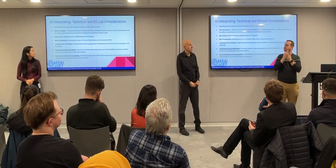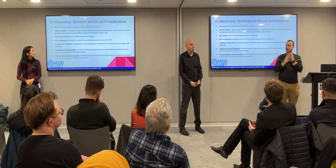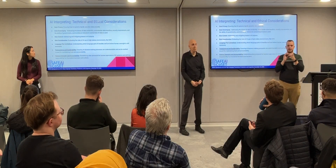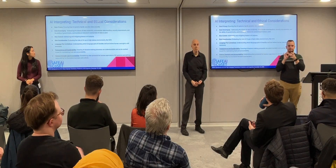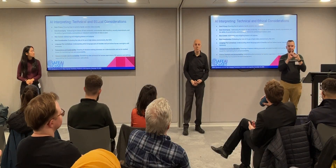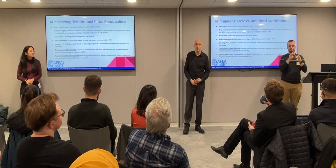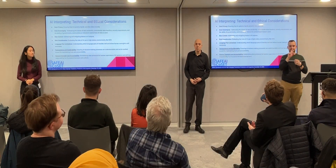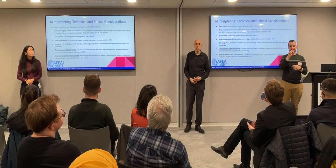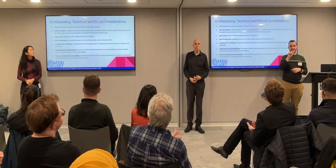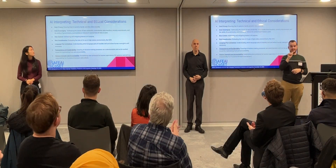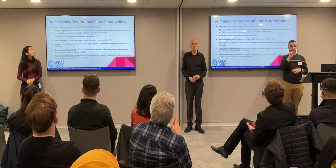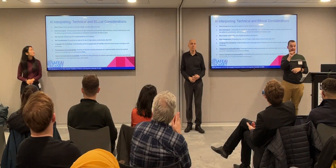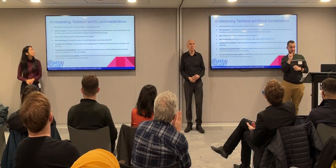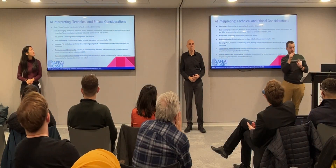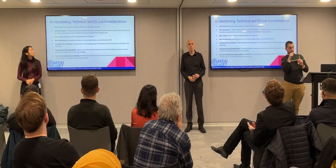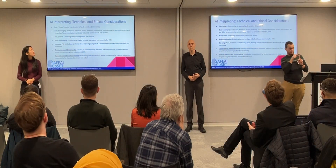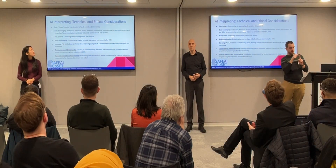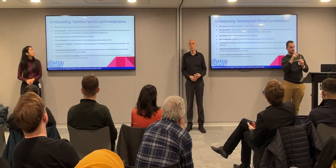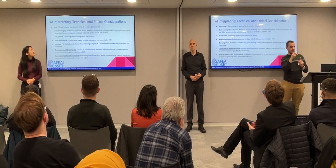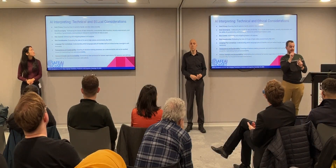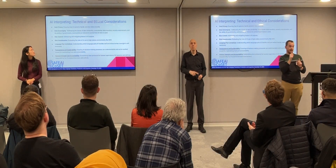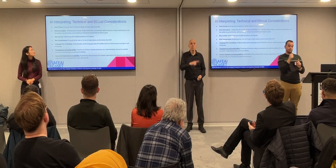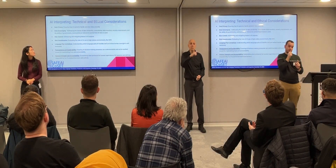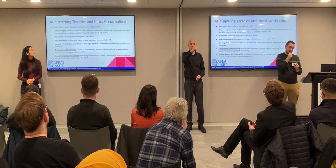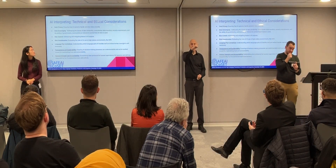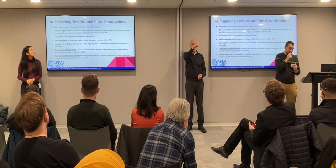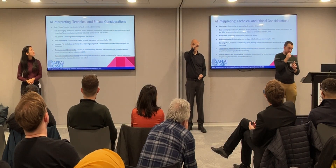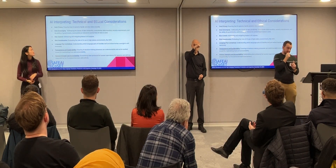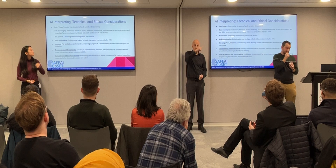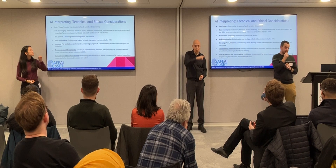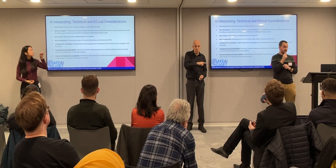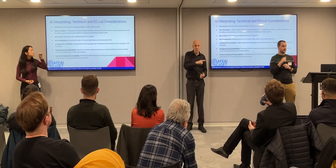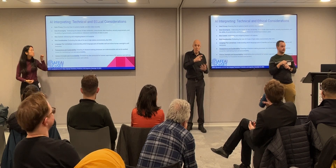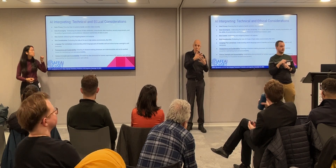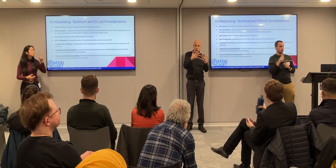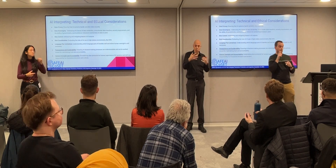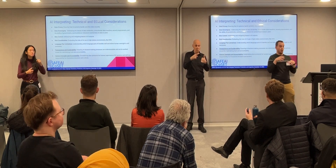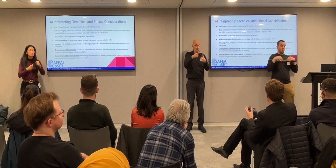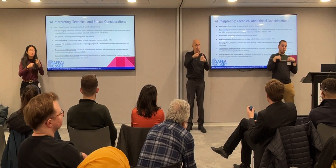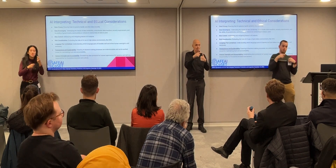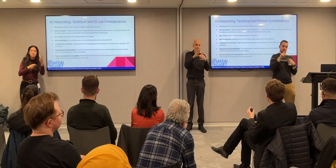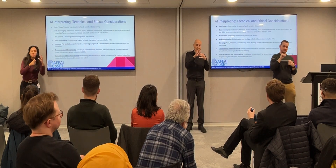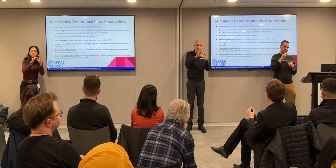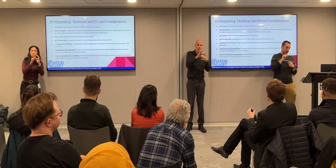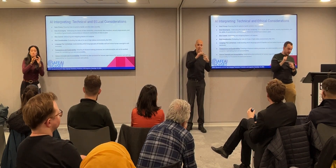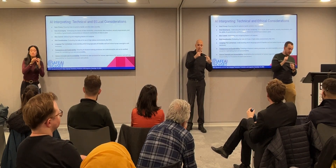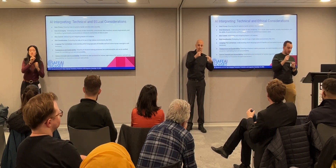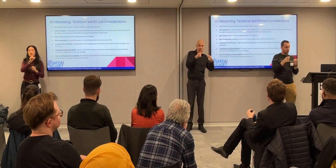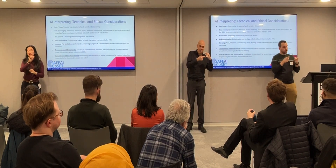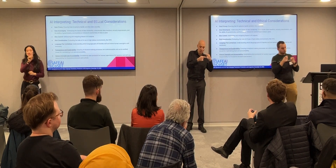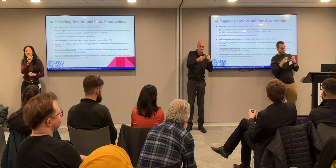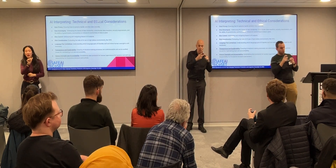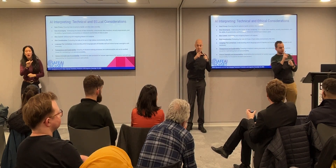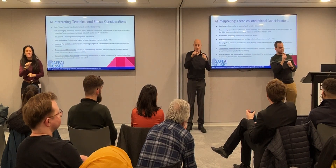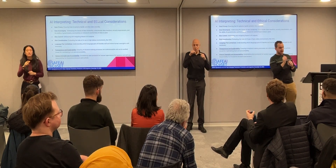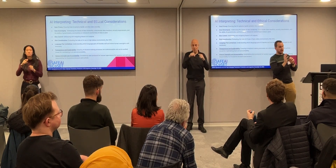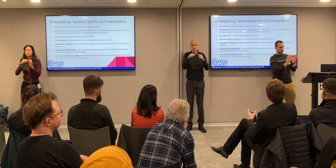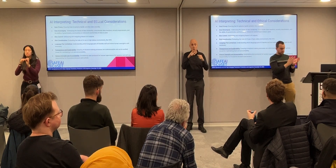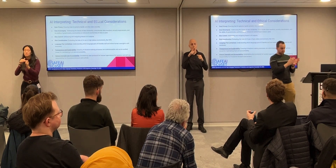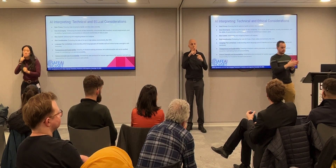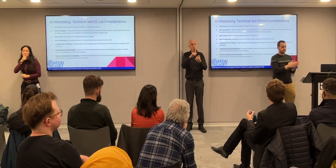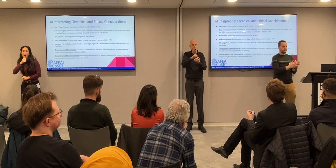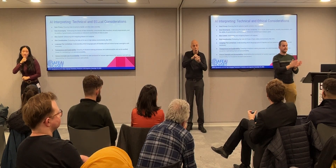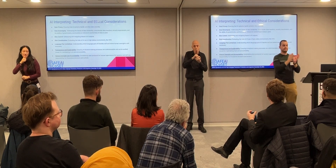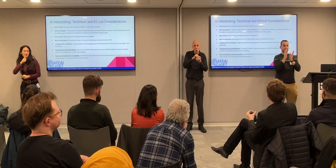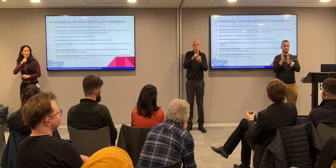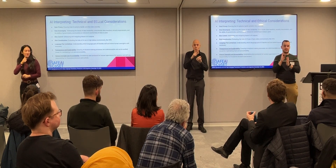There's a lot of things up here, and some are related to data, some are related to privacy, who owns the data, who controls